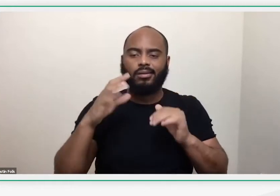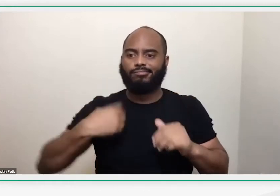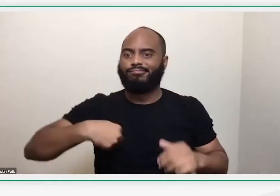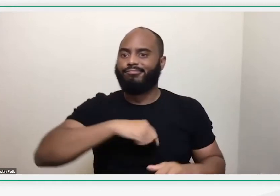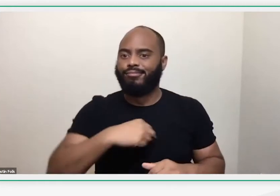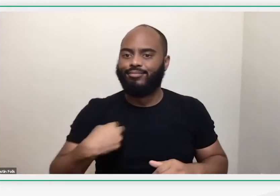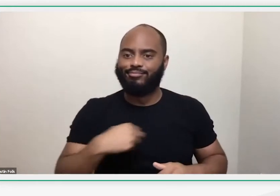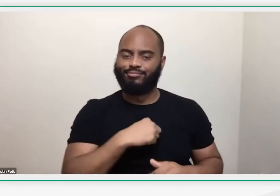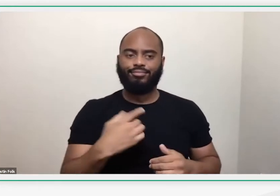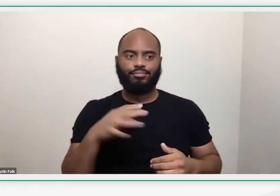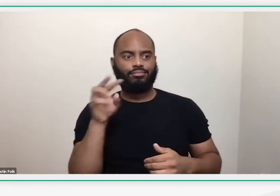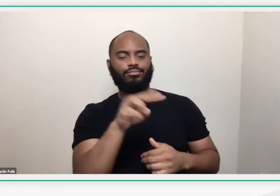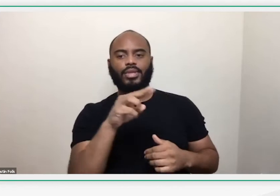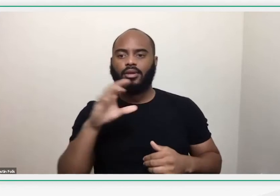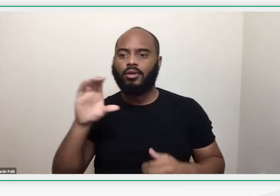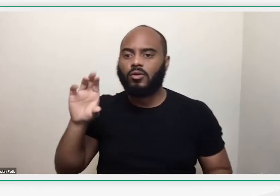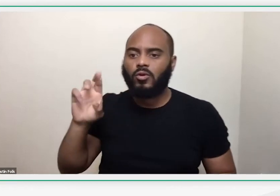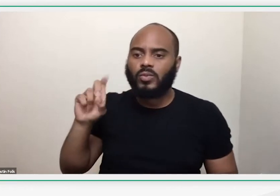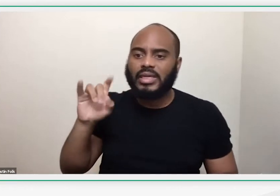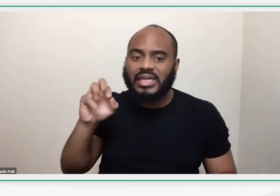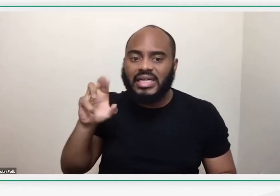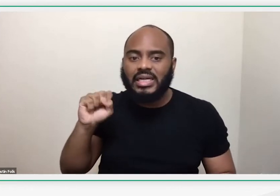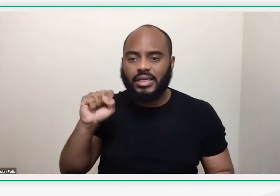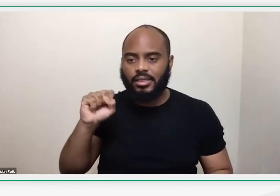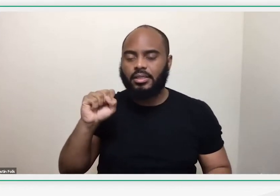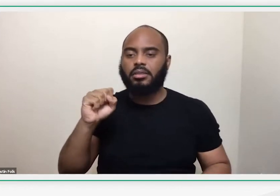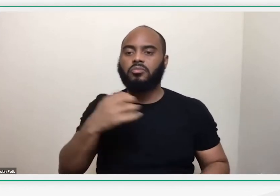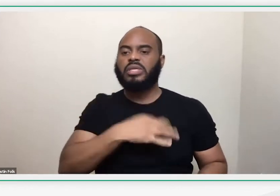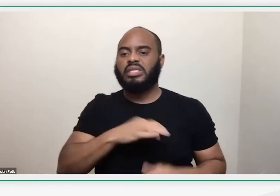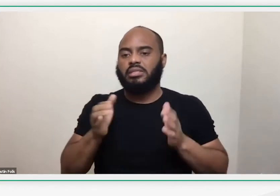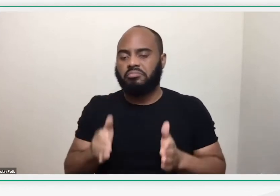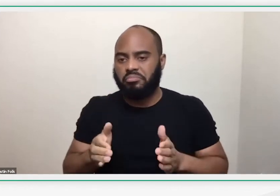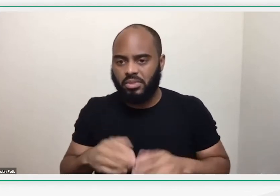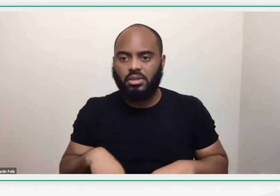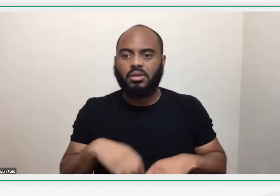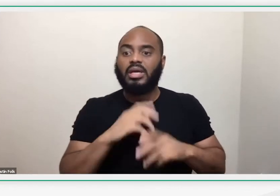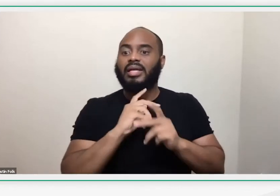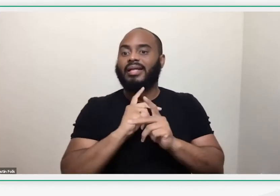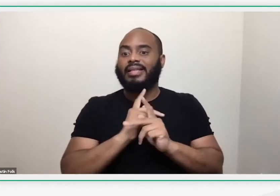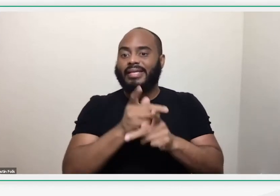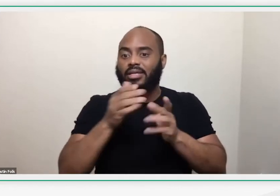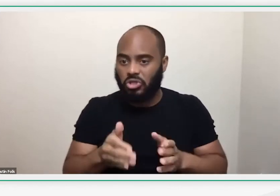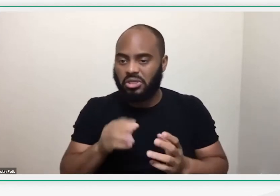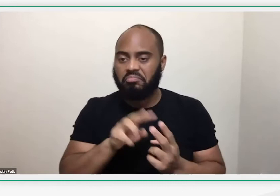well. Quite often, many of us, our perspective of creditors